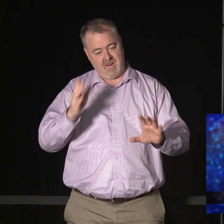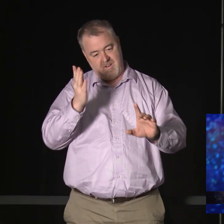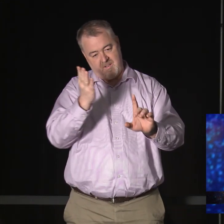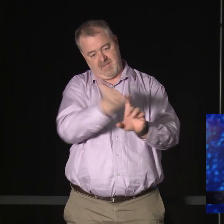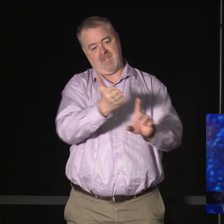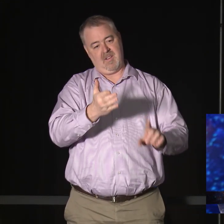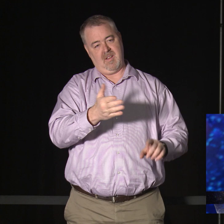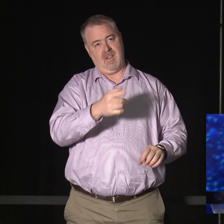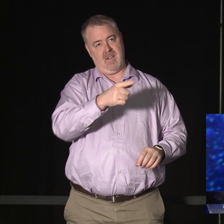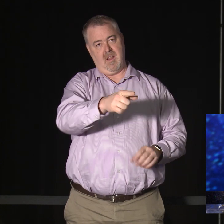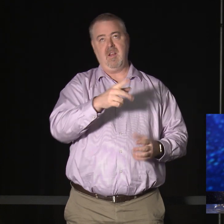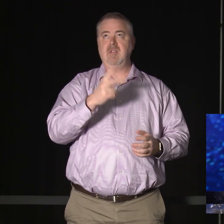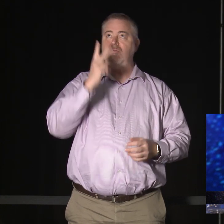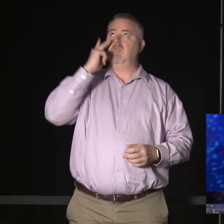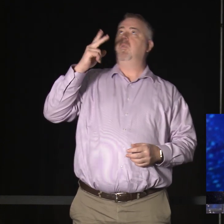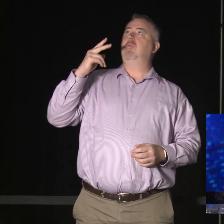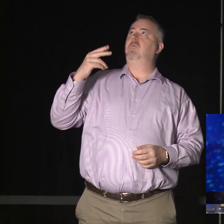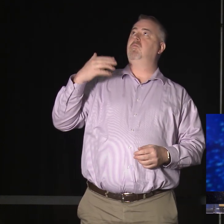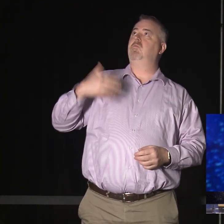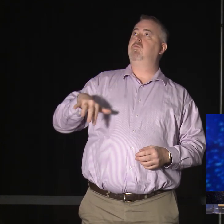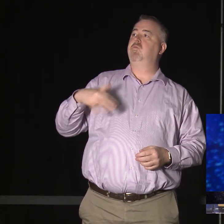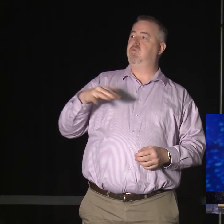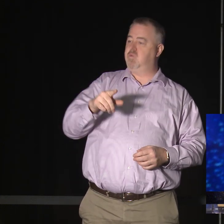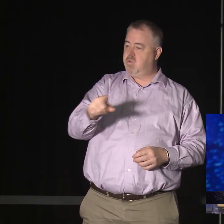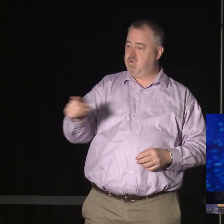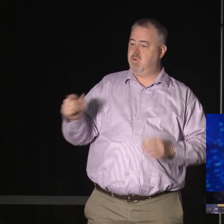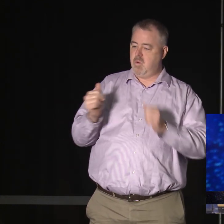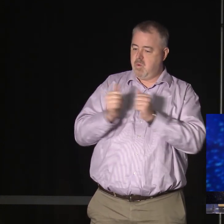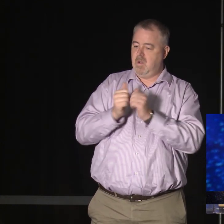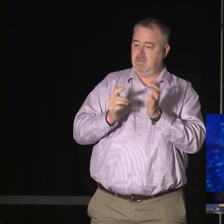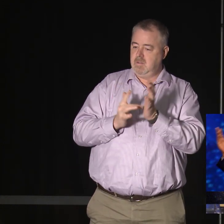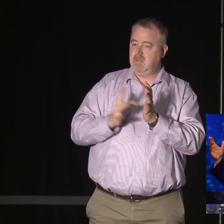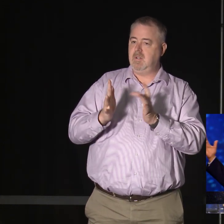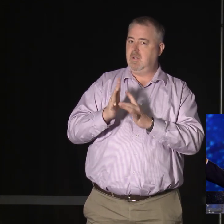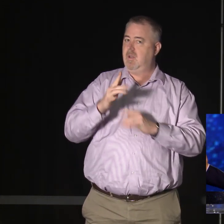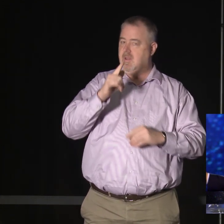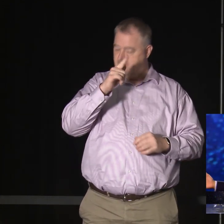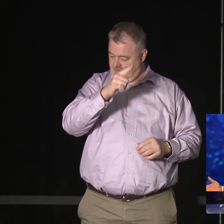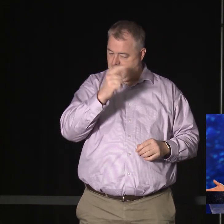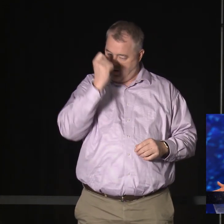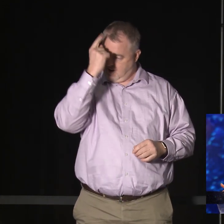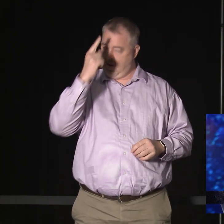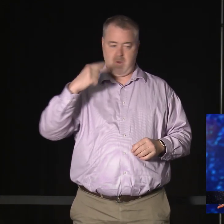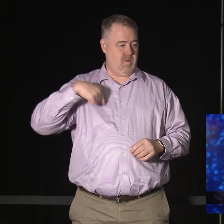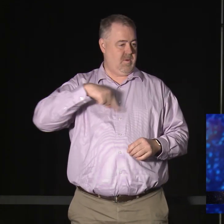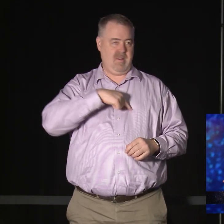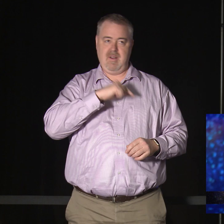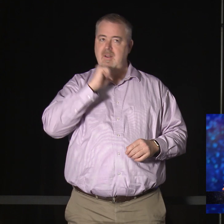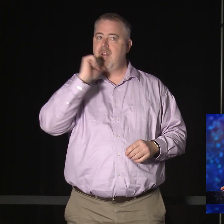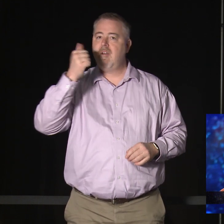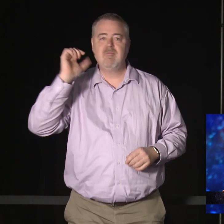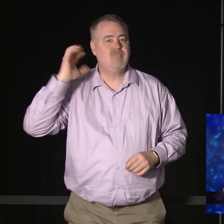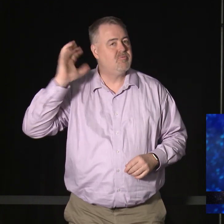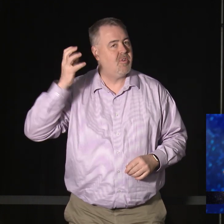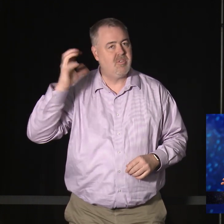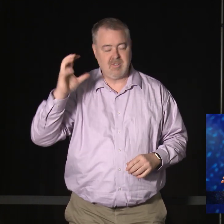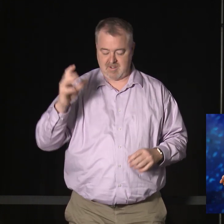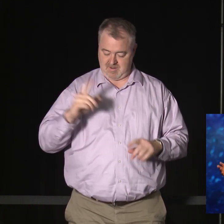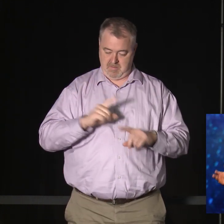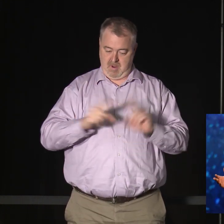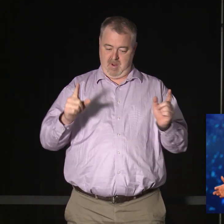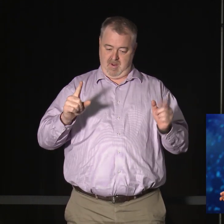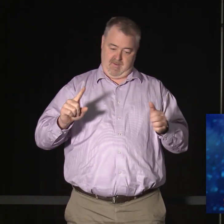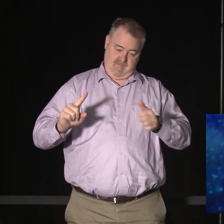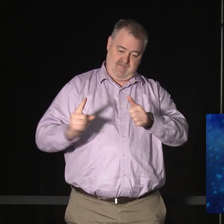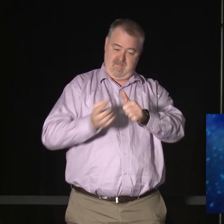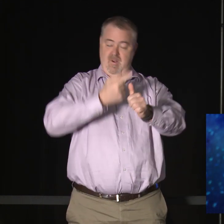they take note that we have been with Jesus. They understand that we're not out of our minds, but in fact, we have, for the first